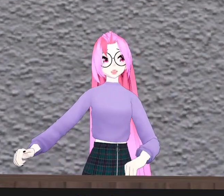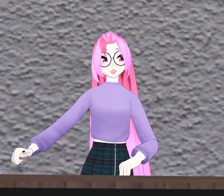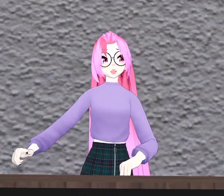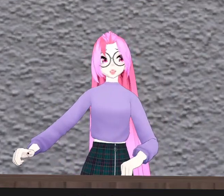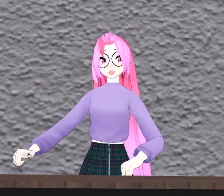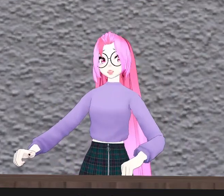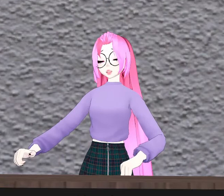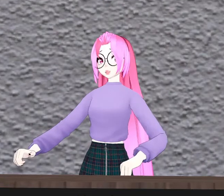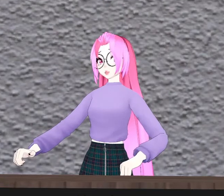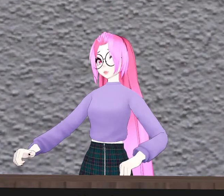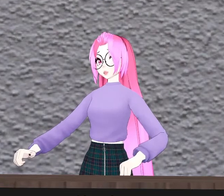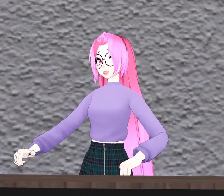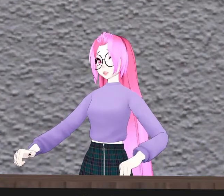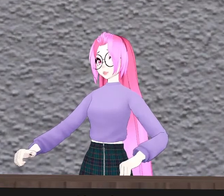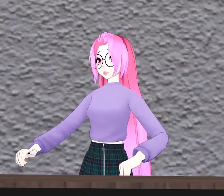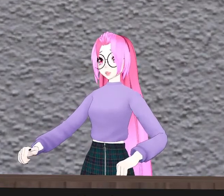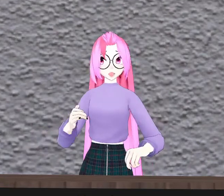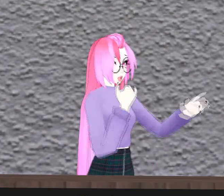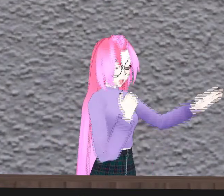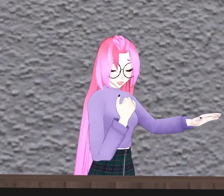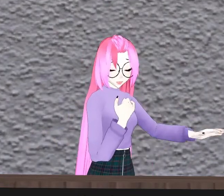10. You're wrong!